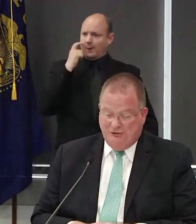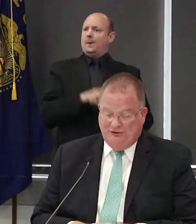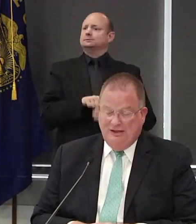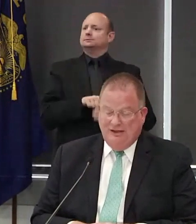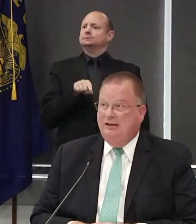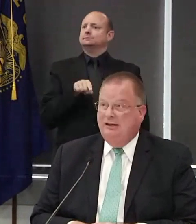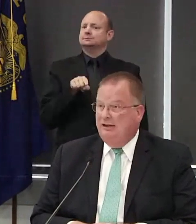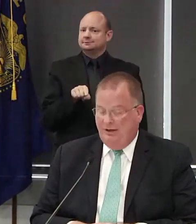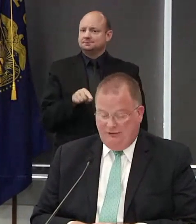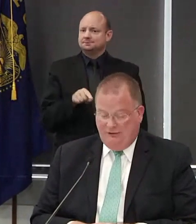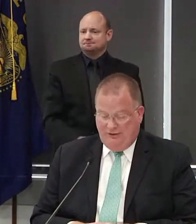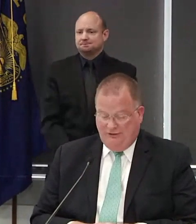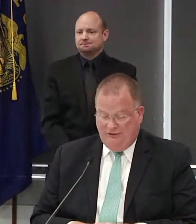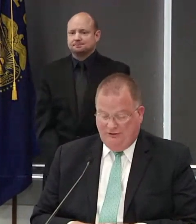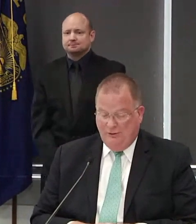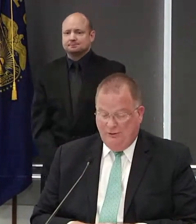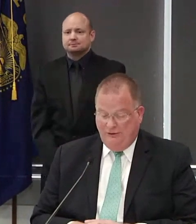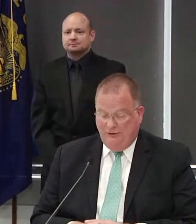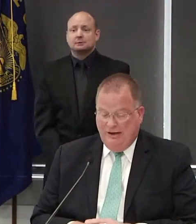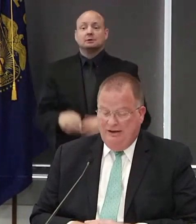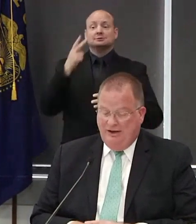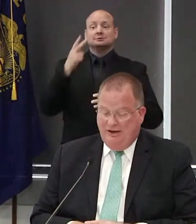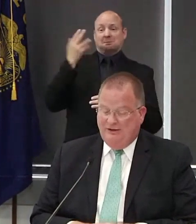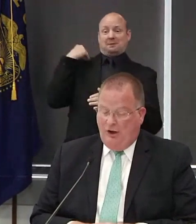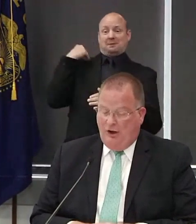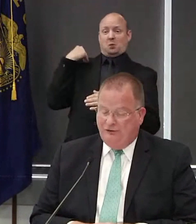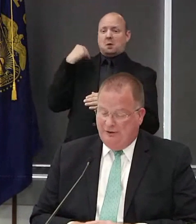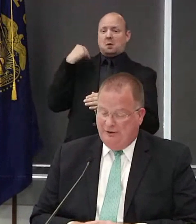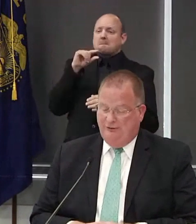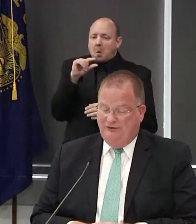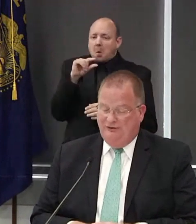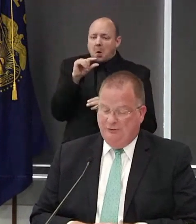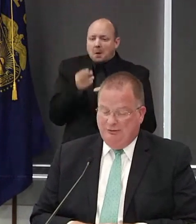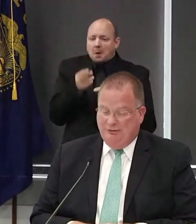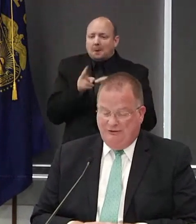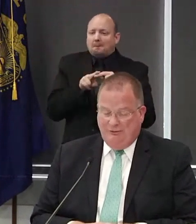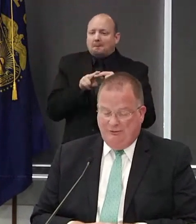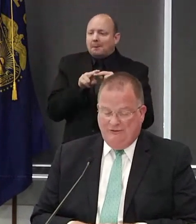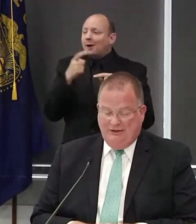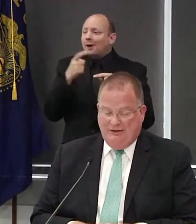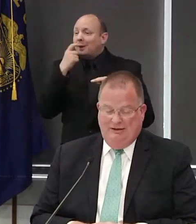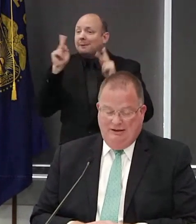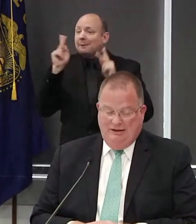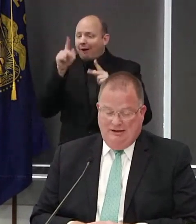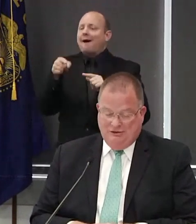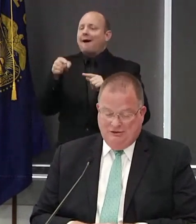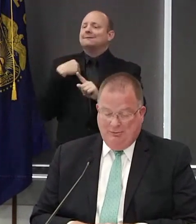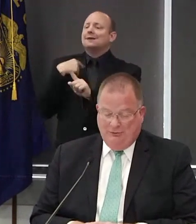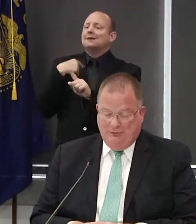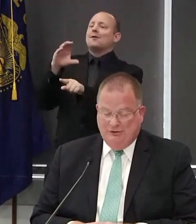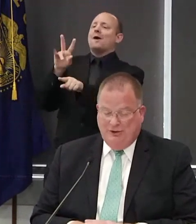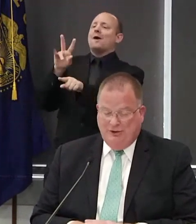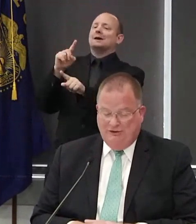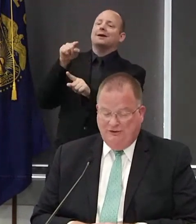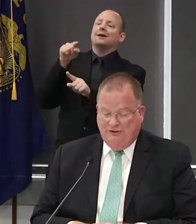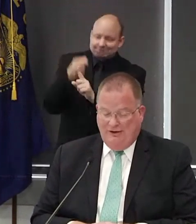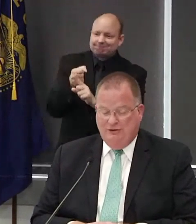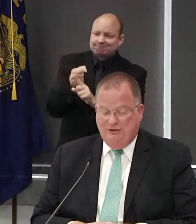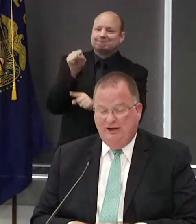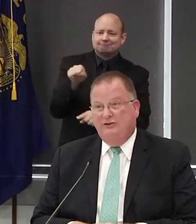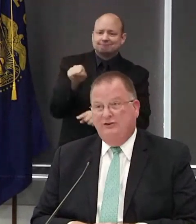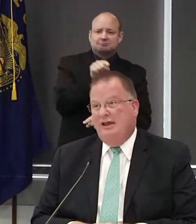percentage increase in positive cases. However, testing also increased, and we believe some of that jump has been new